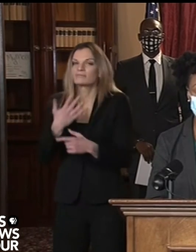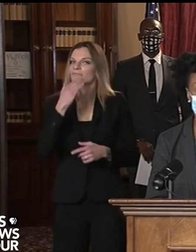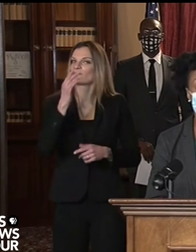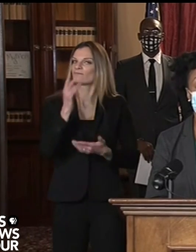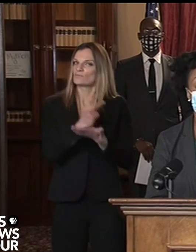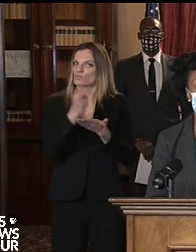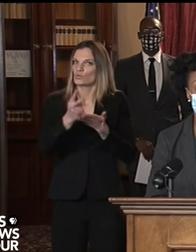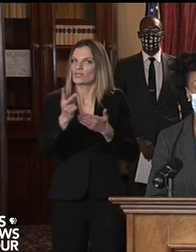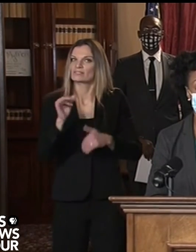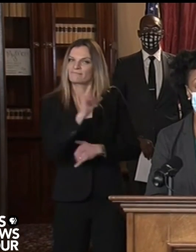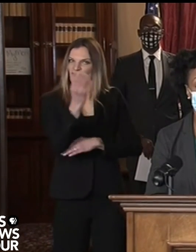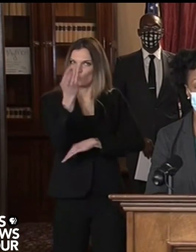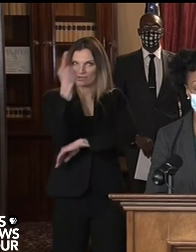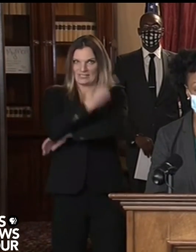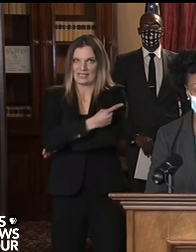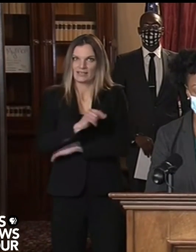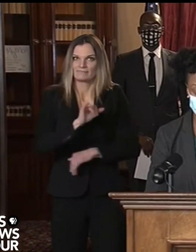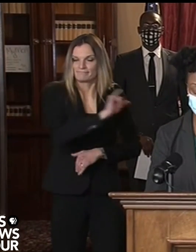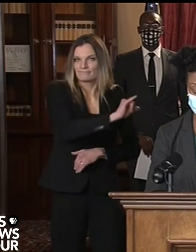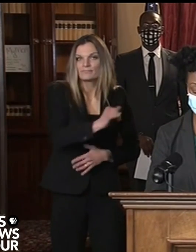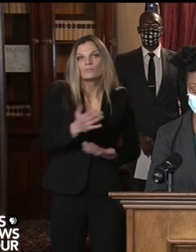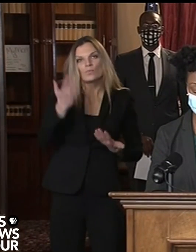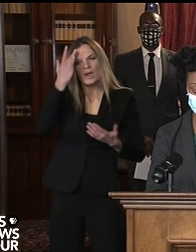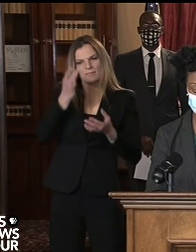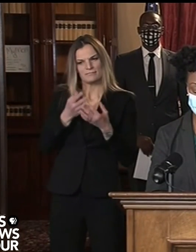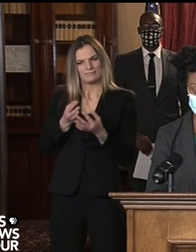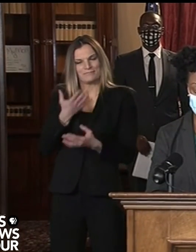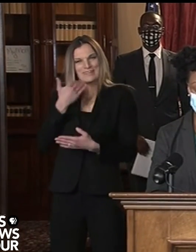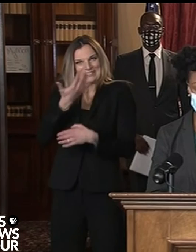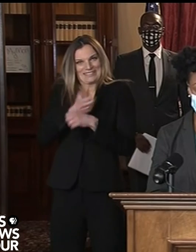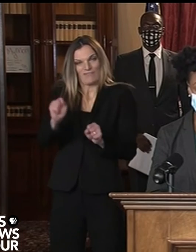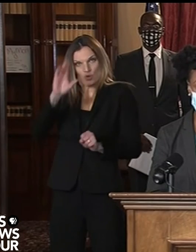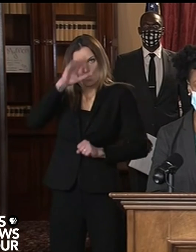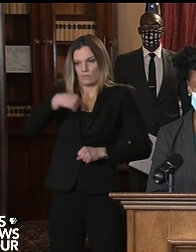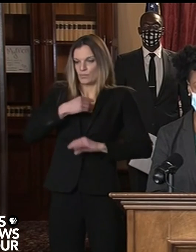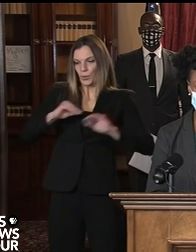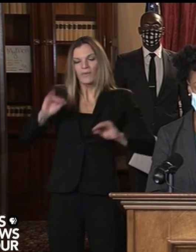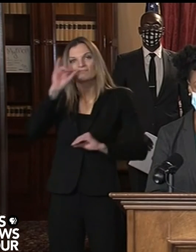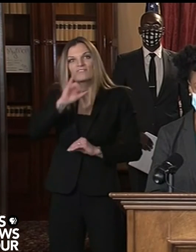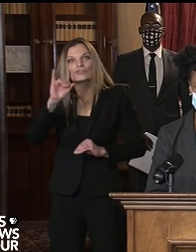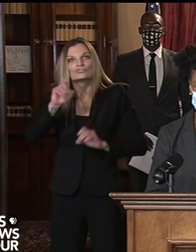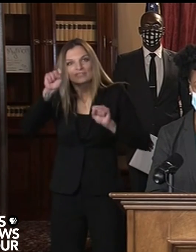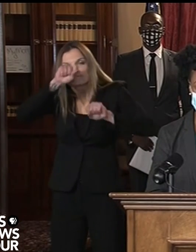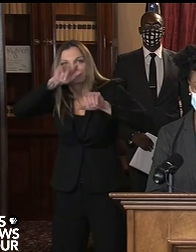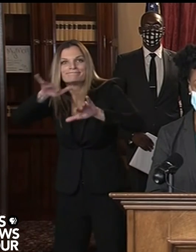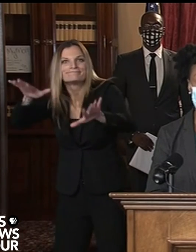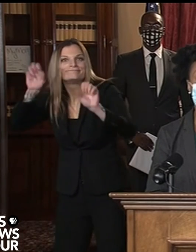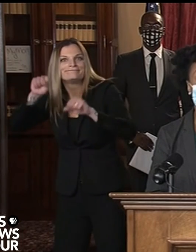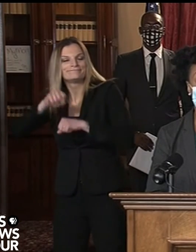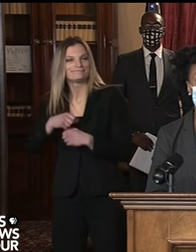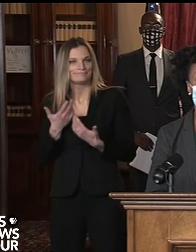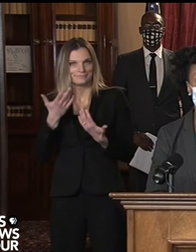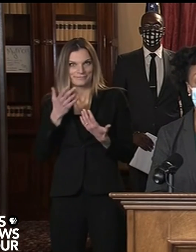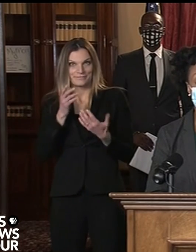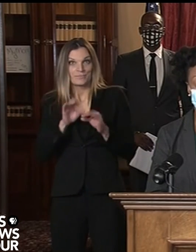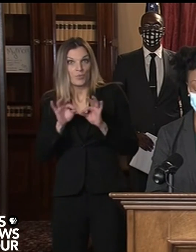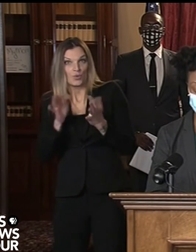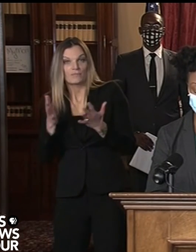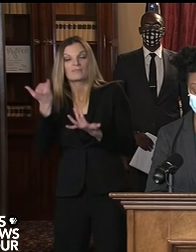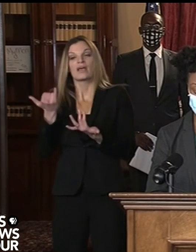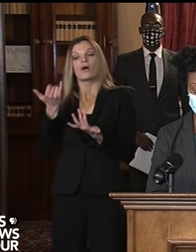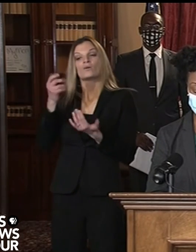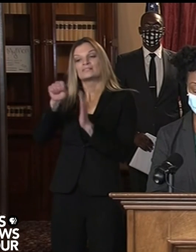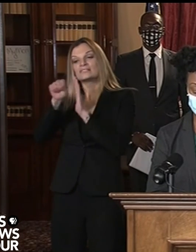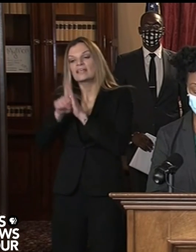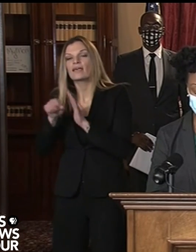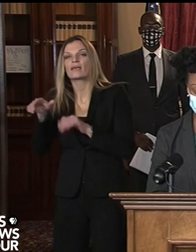will not develop an infection after exposure to COVID-19, local and state public health staff will now have the